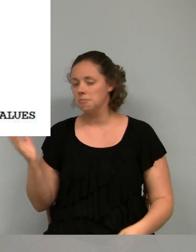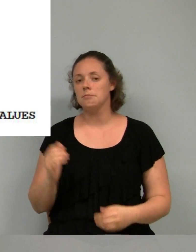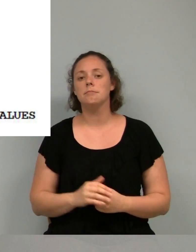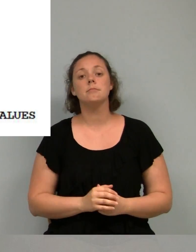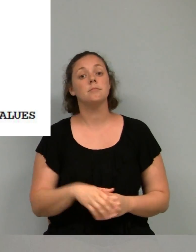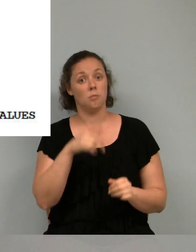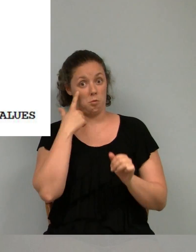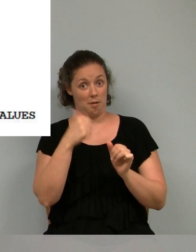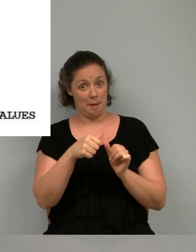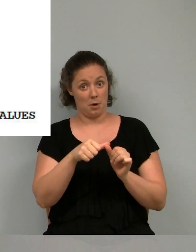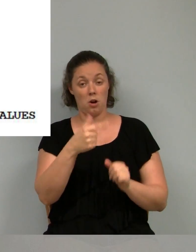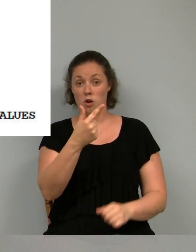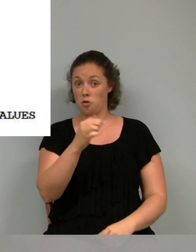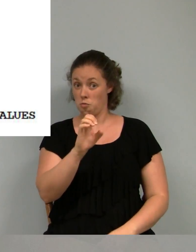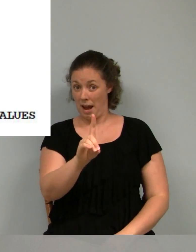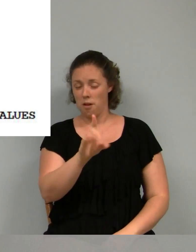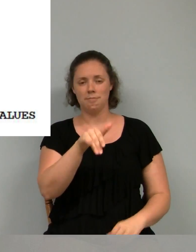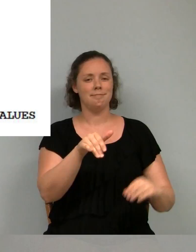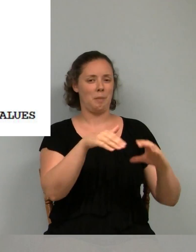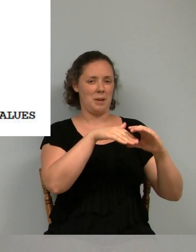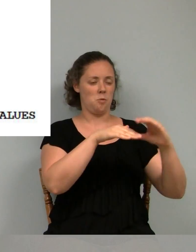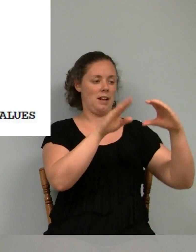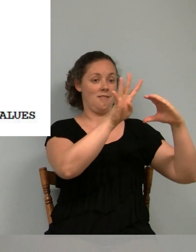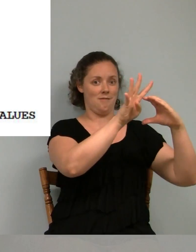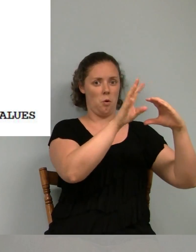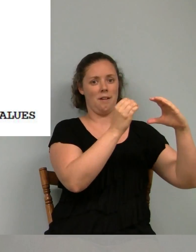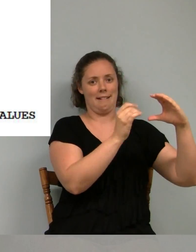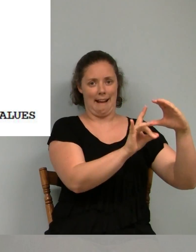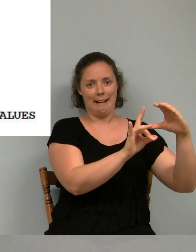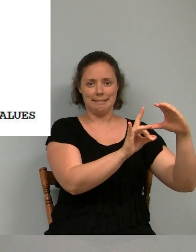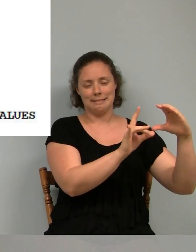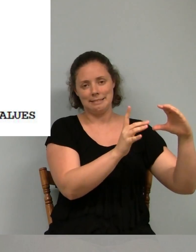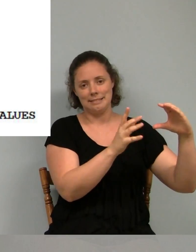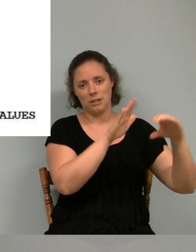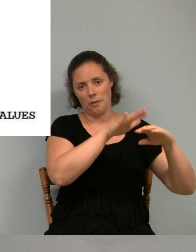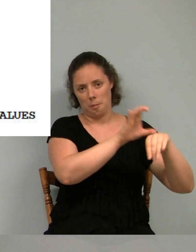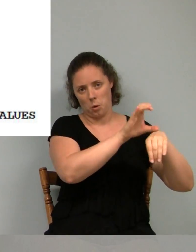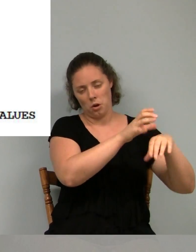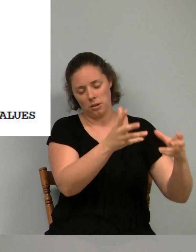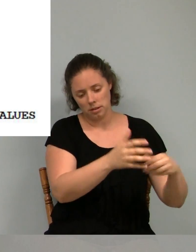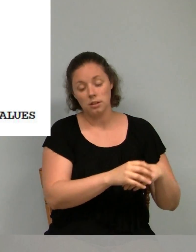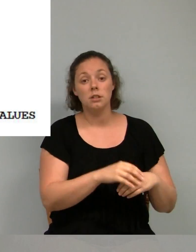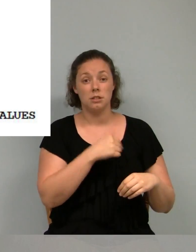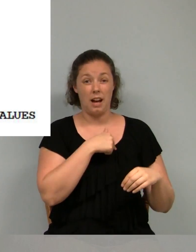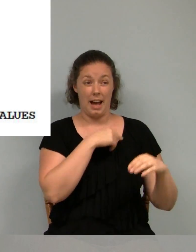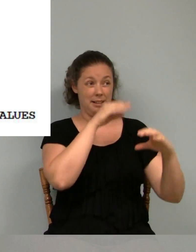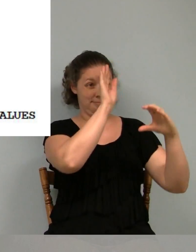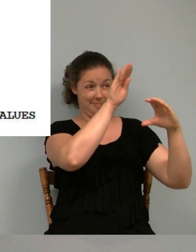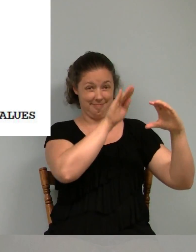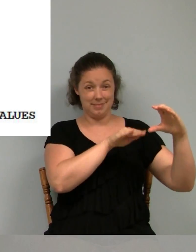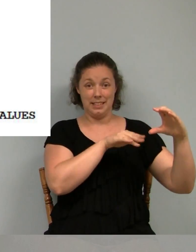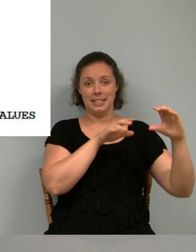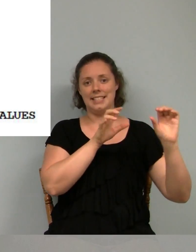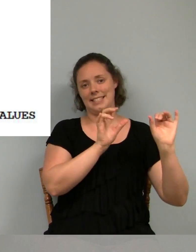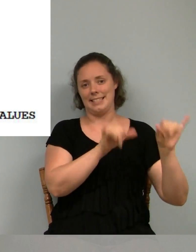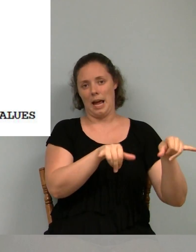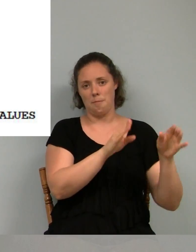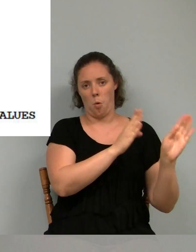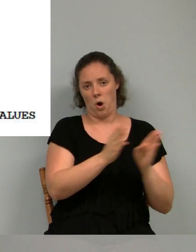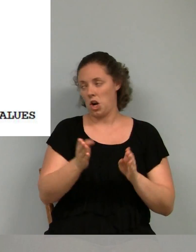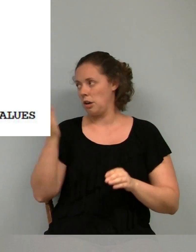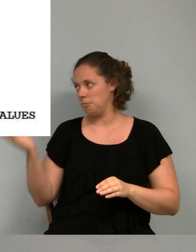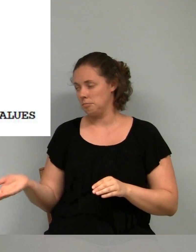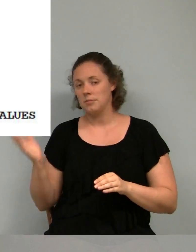Remember, the ground pin is between 4 and the 8 pins on the computer. I listed it in the same order here. There's